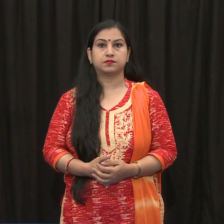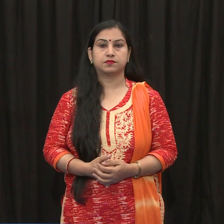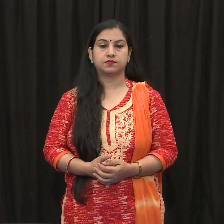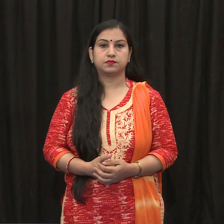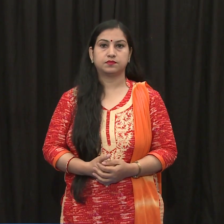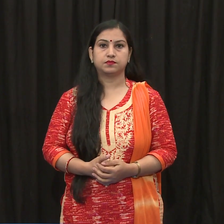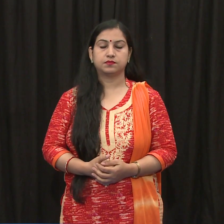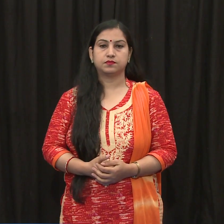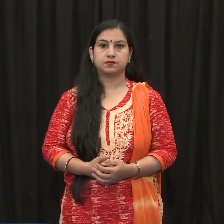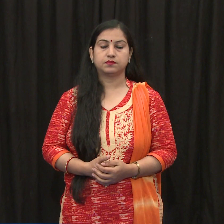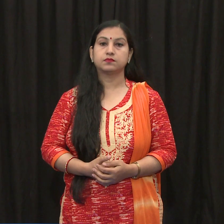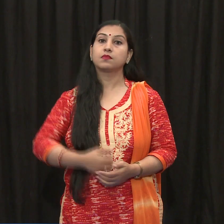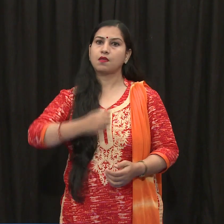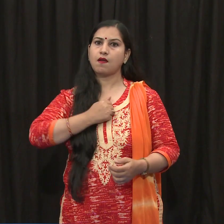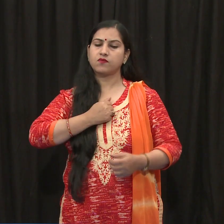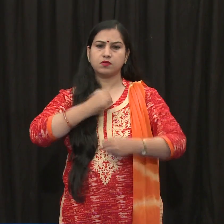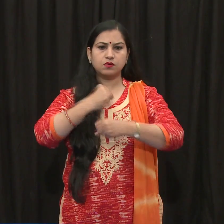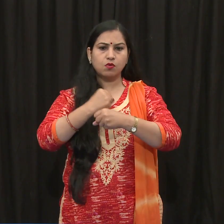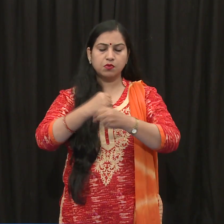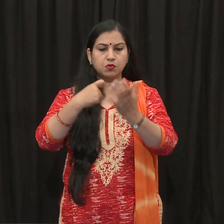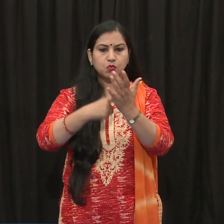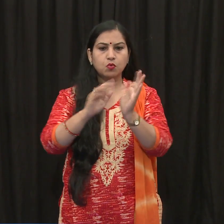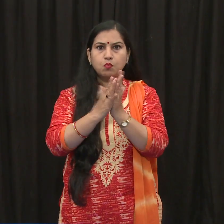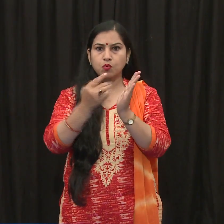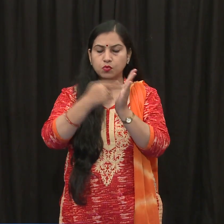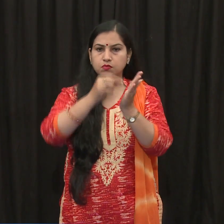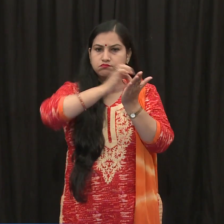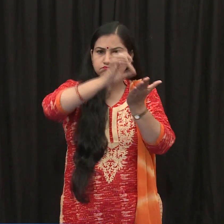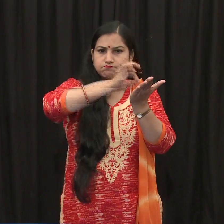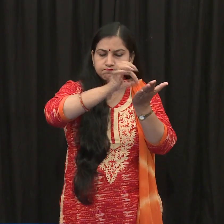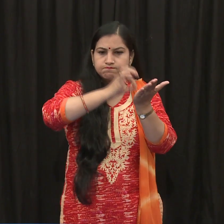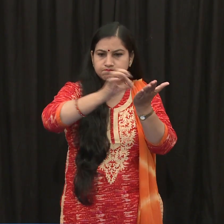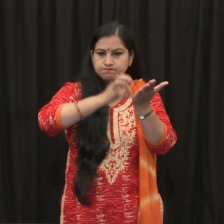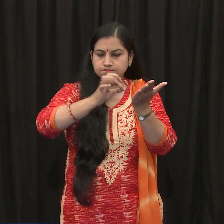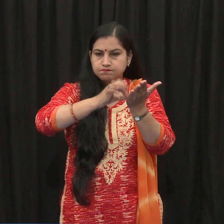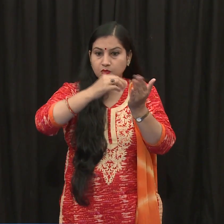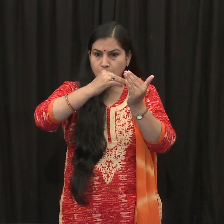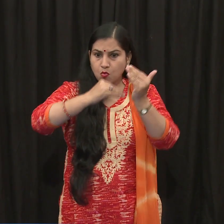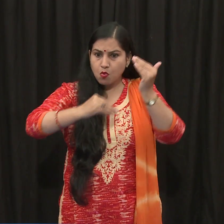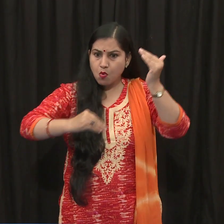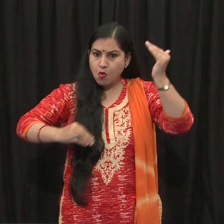Our Constitution is written and the lengthiest constitution of the world.